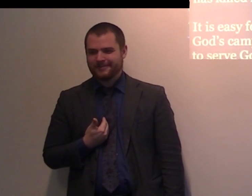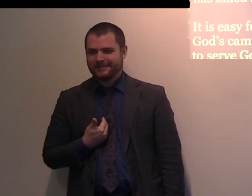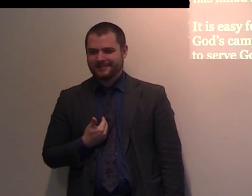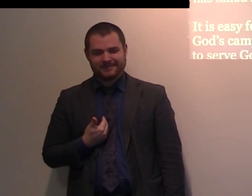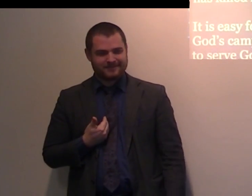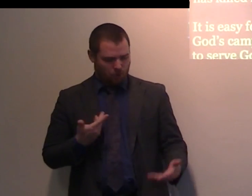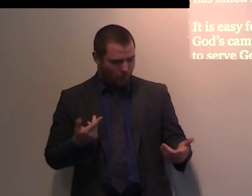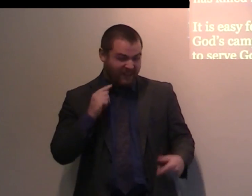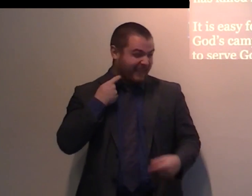No one has killed me.